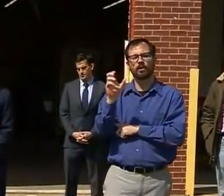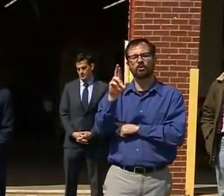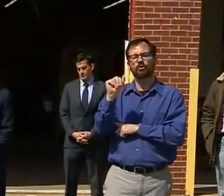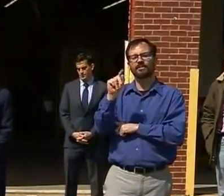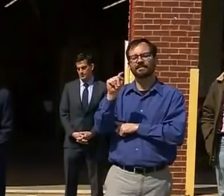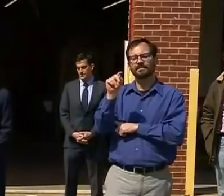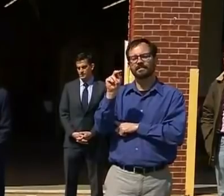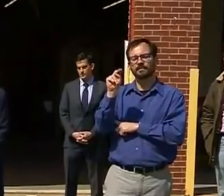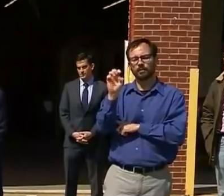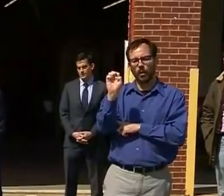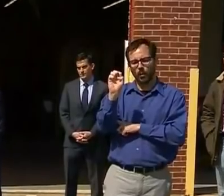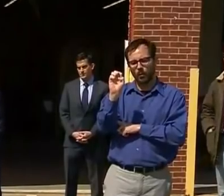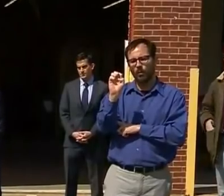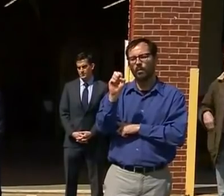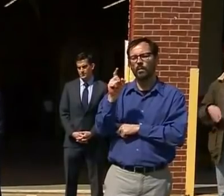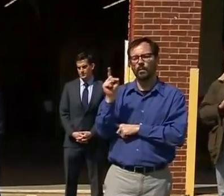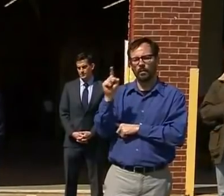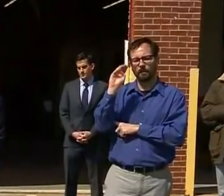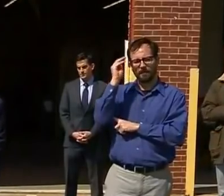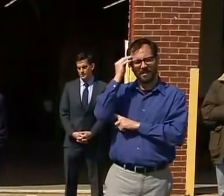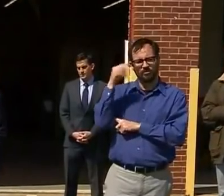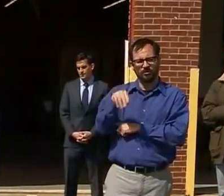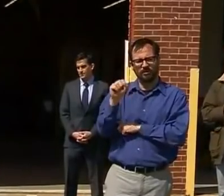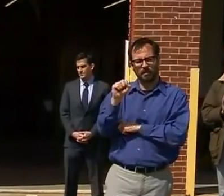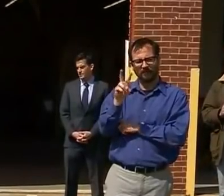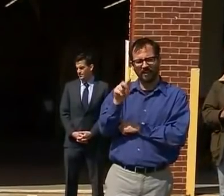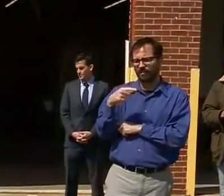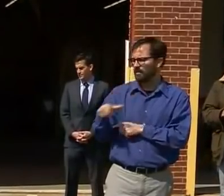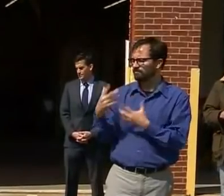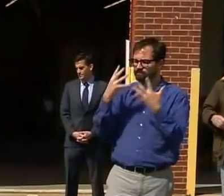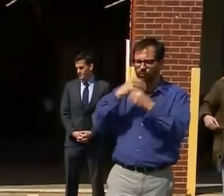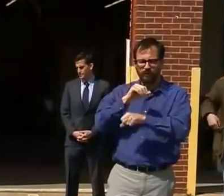launch this machine. Thank you.